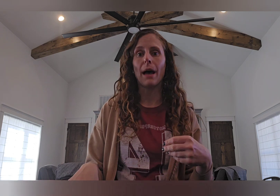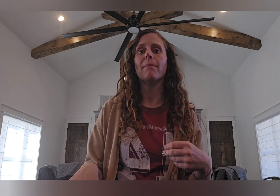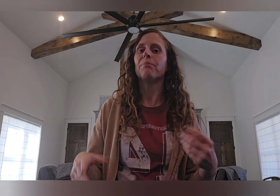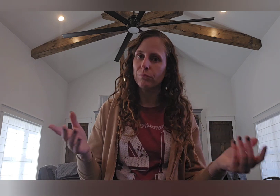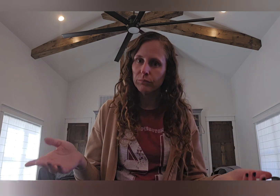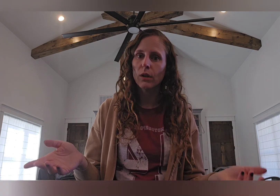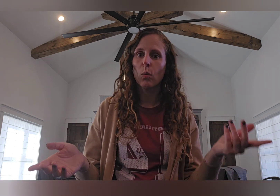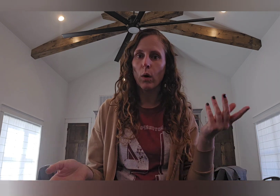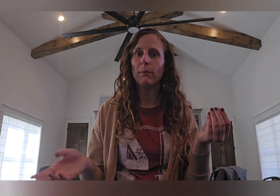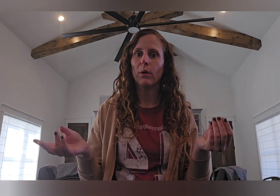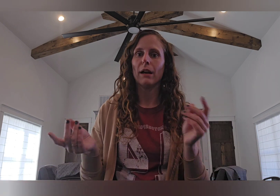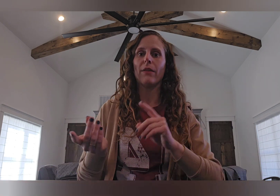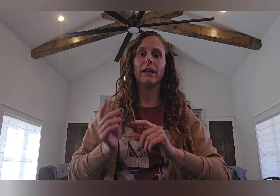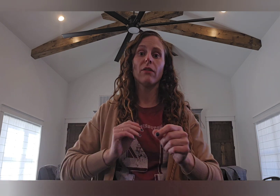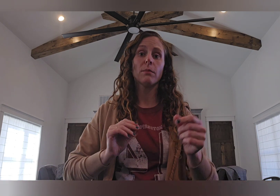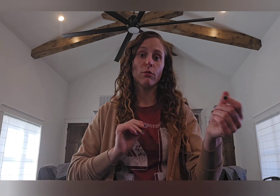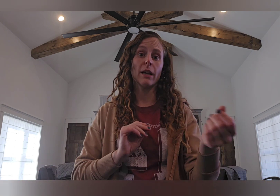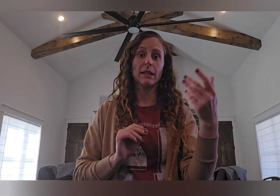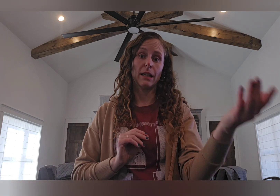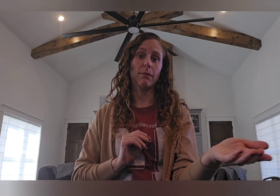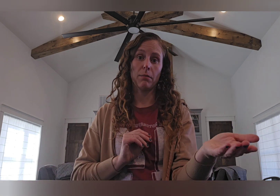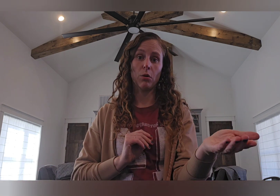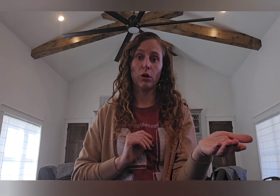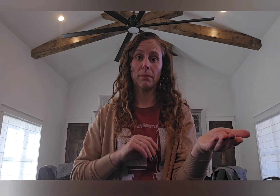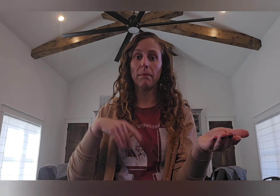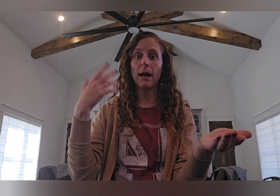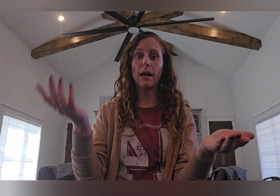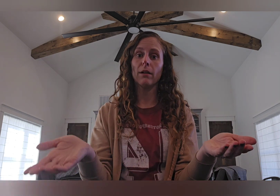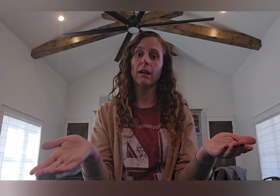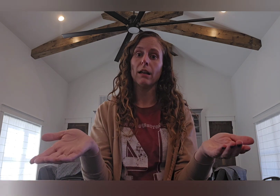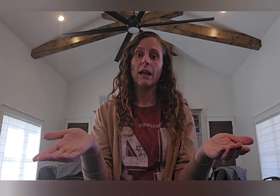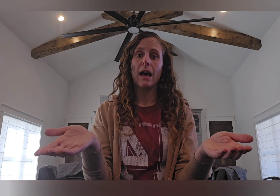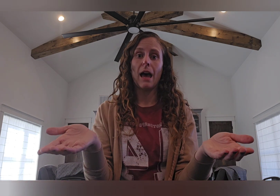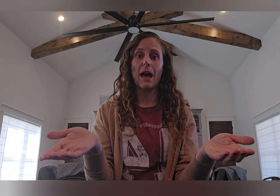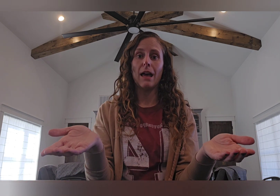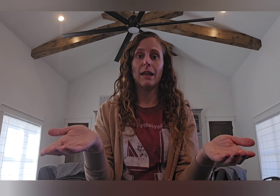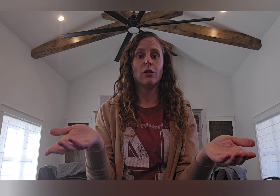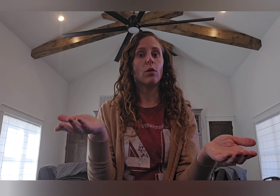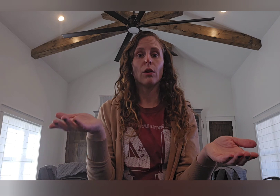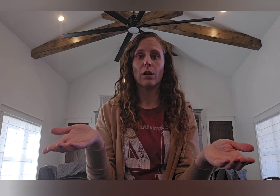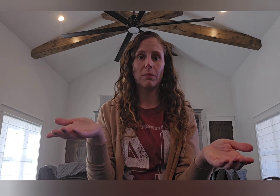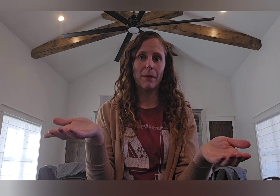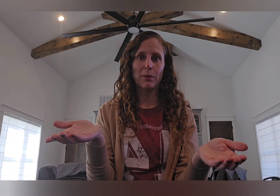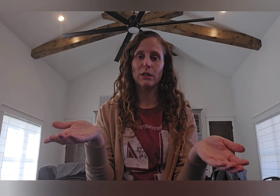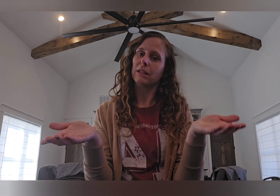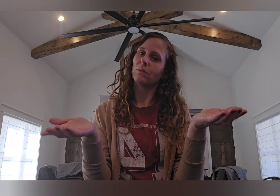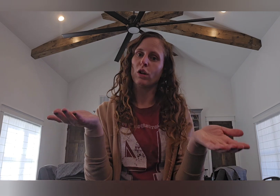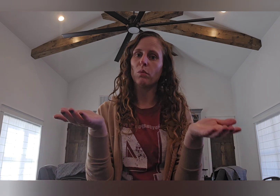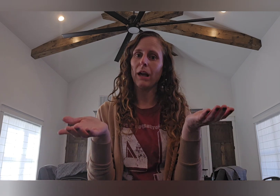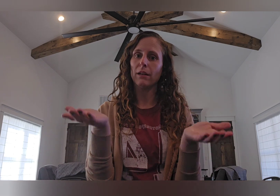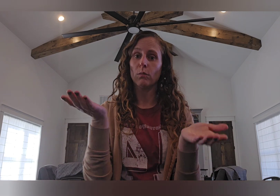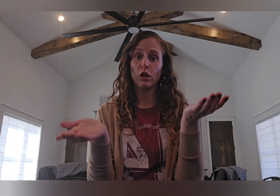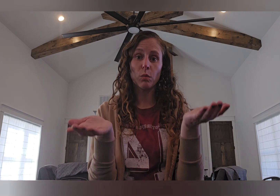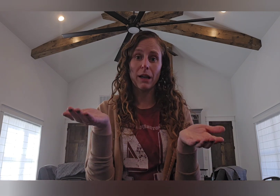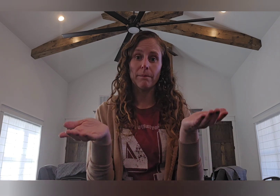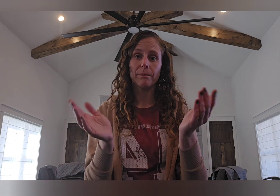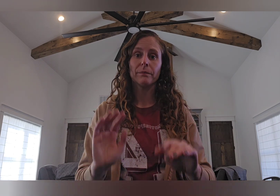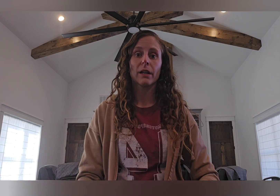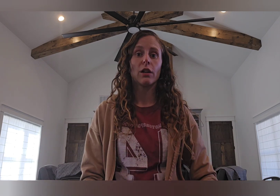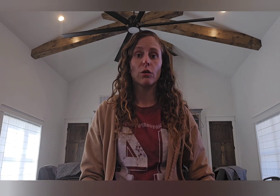but want more and then give them two things. Like maybe you'll hold up a ball and you'll hold up the bubbles. Which one? Which one? You